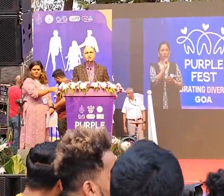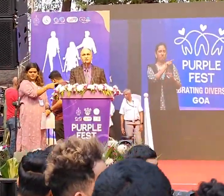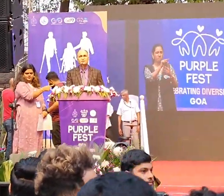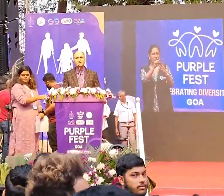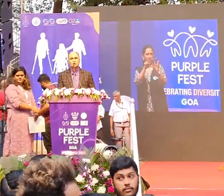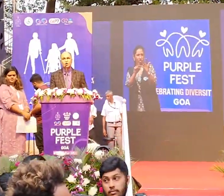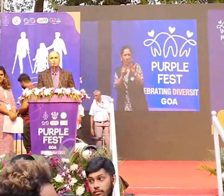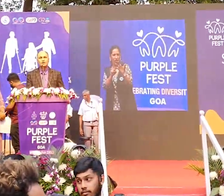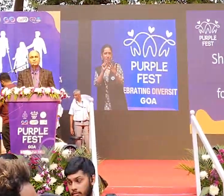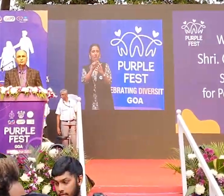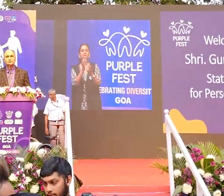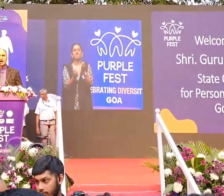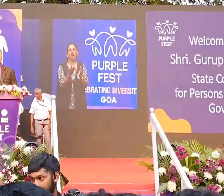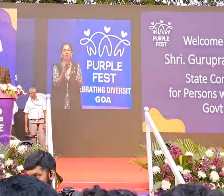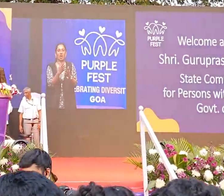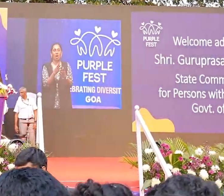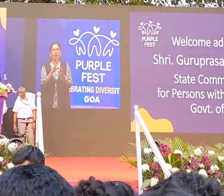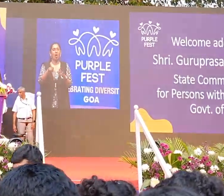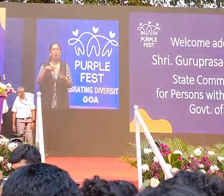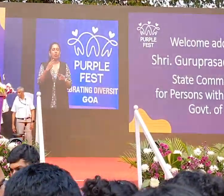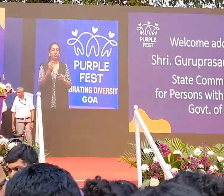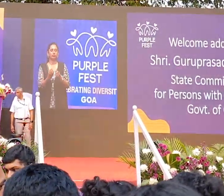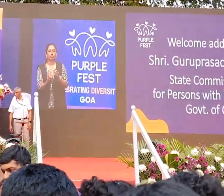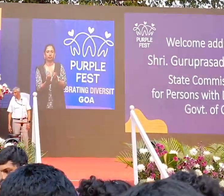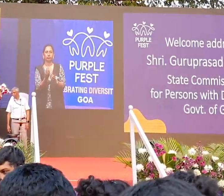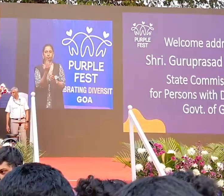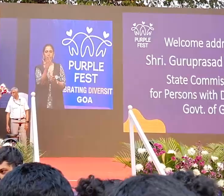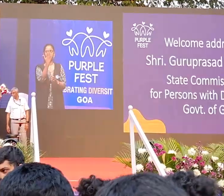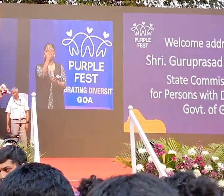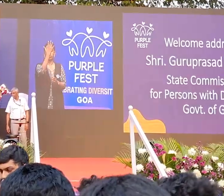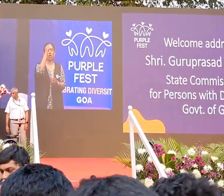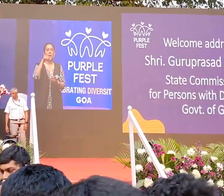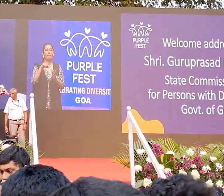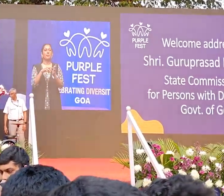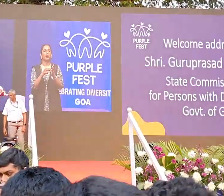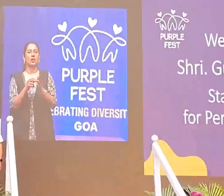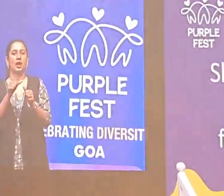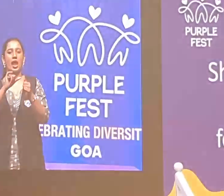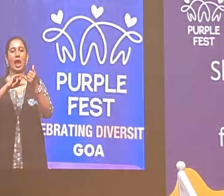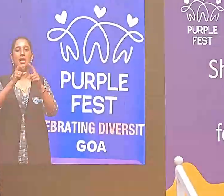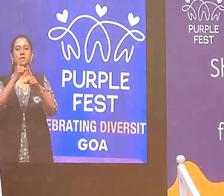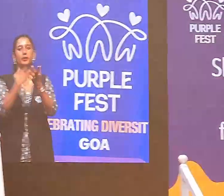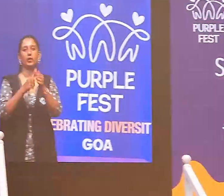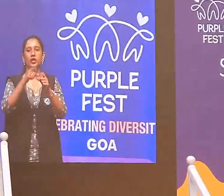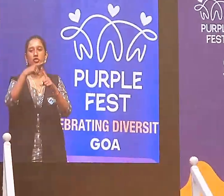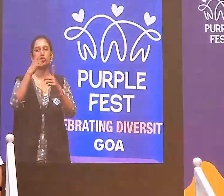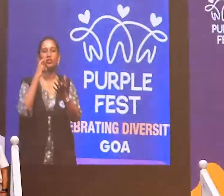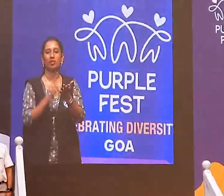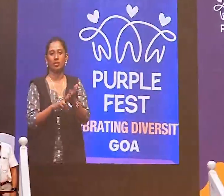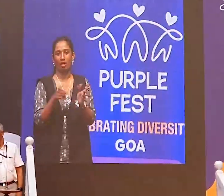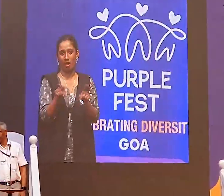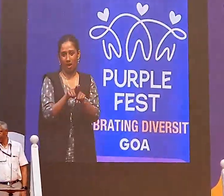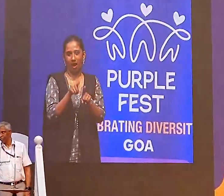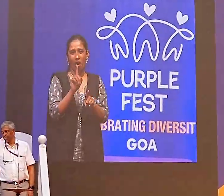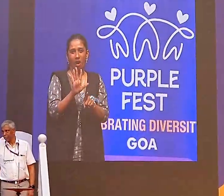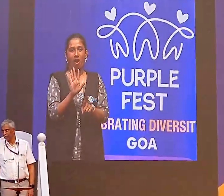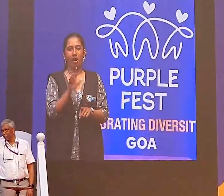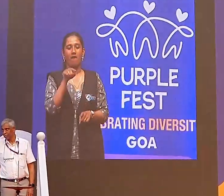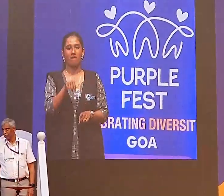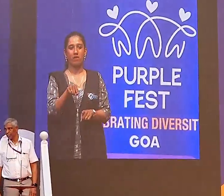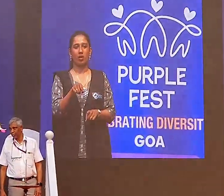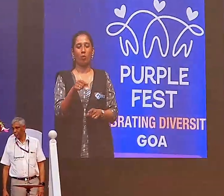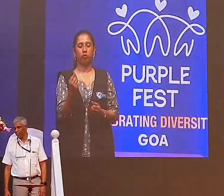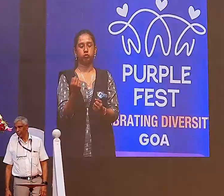elements which always moves upwards, signifying aspiration. It is the only element which gives